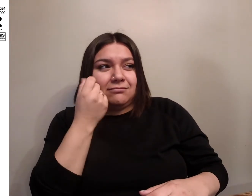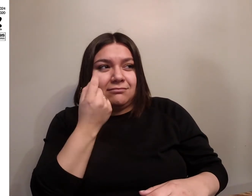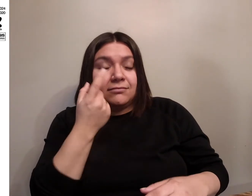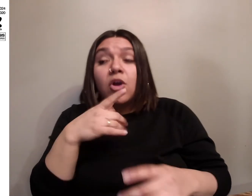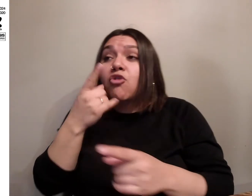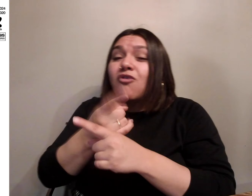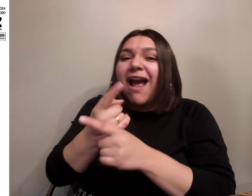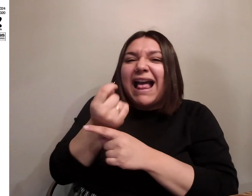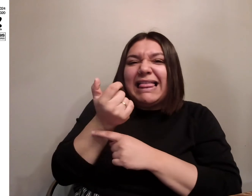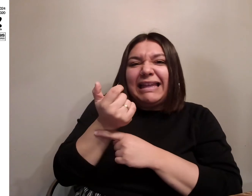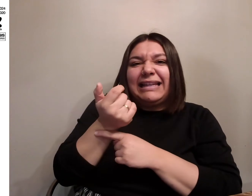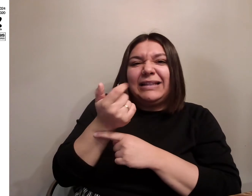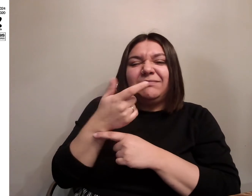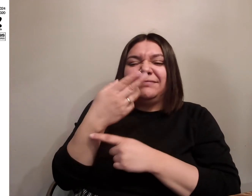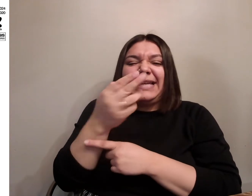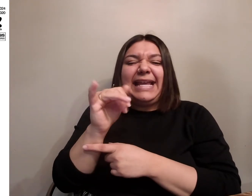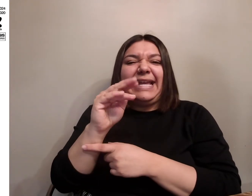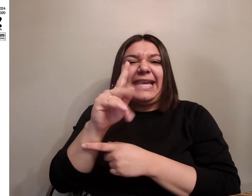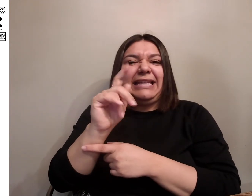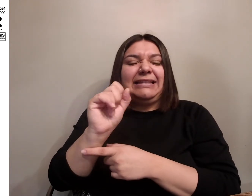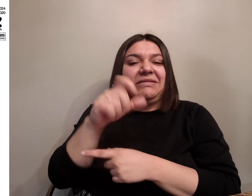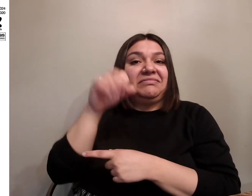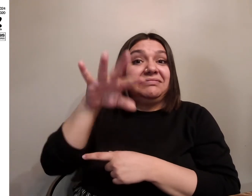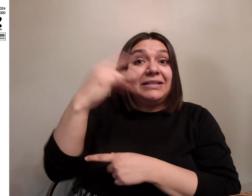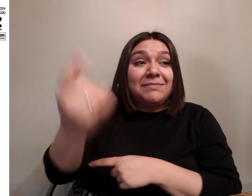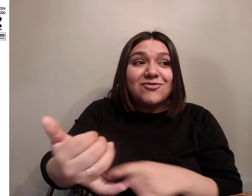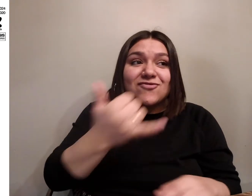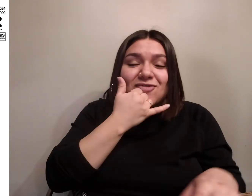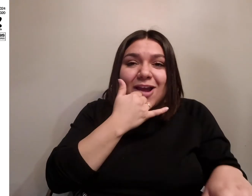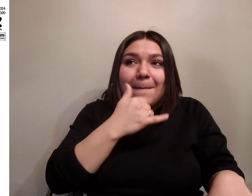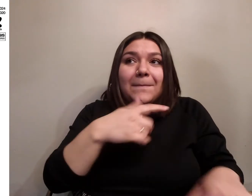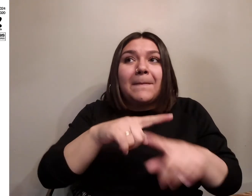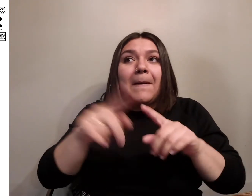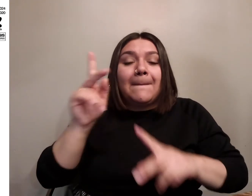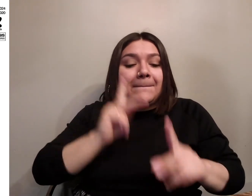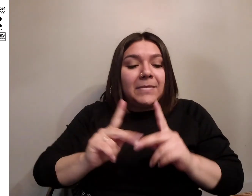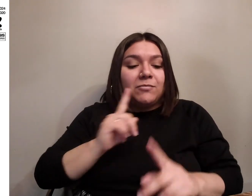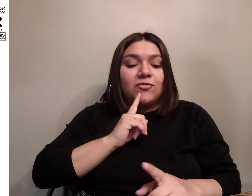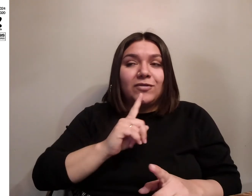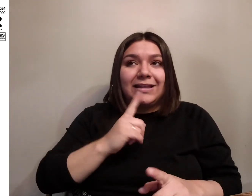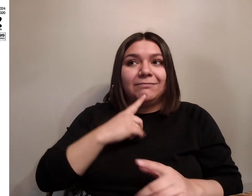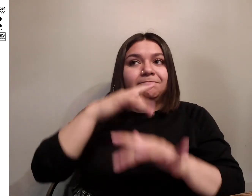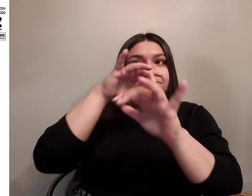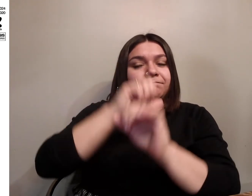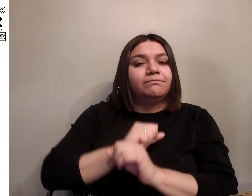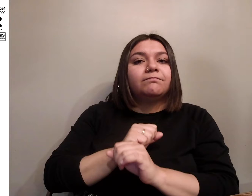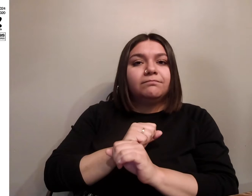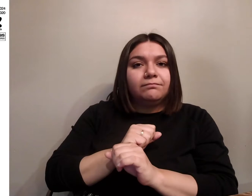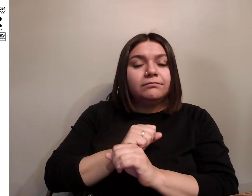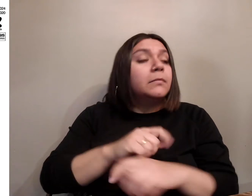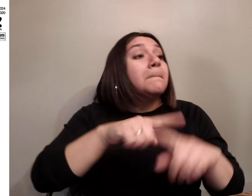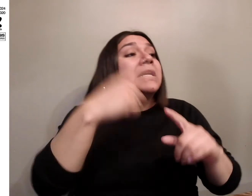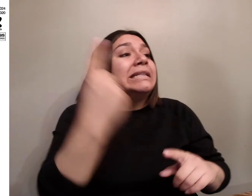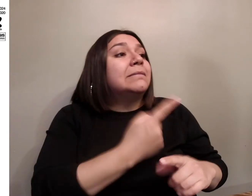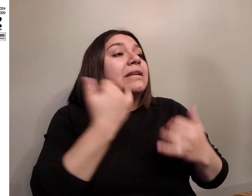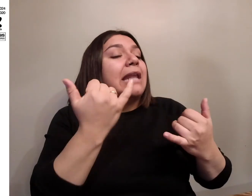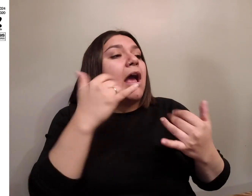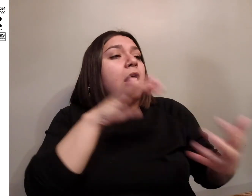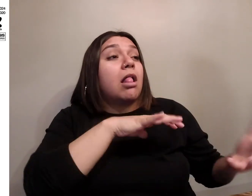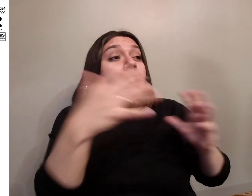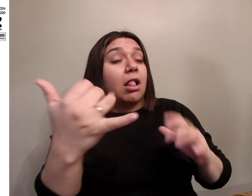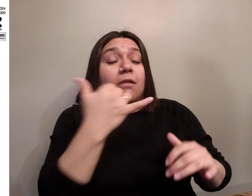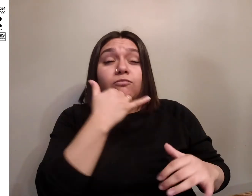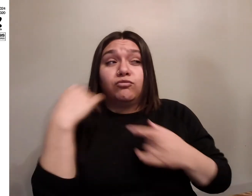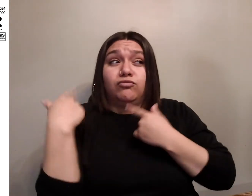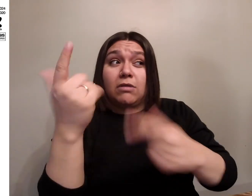little glimpses, little hints that something's gone wrong, but that people have they've